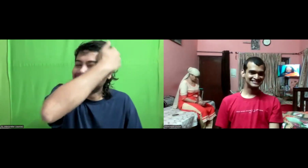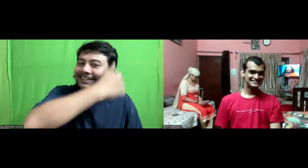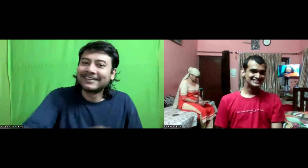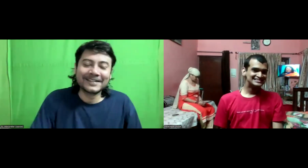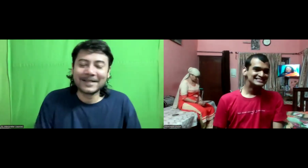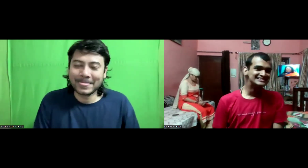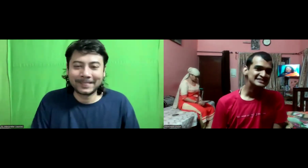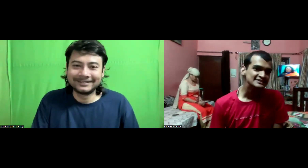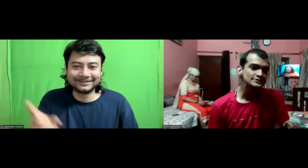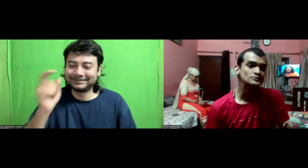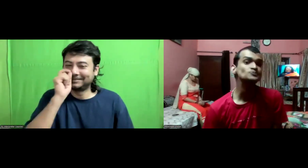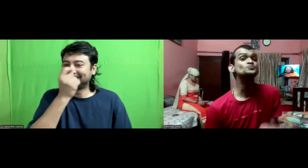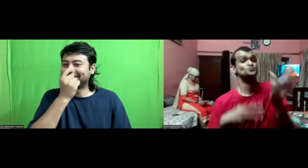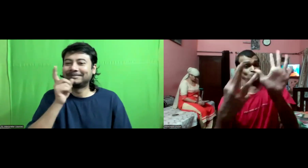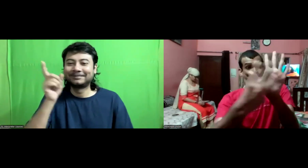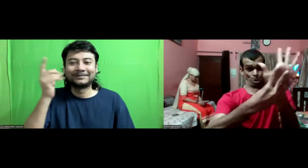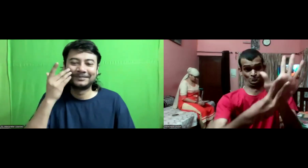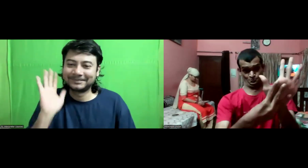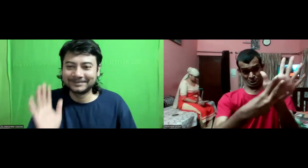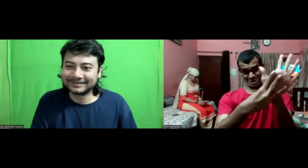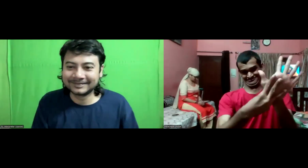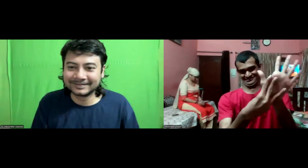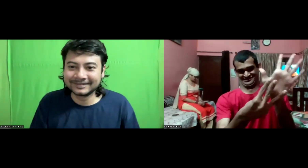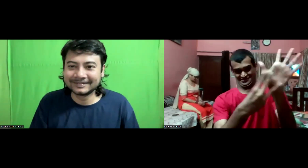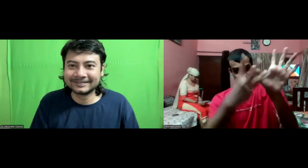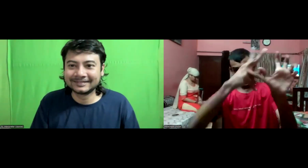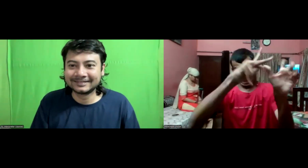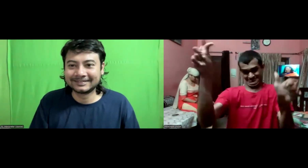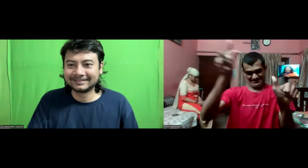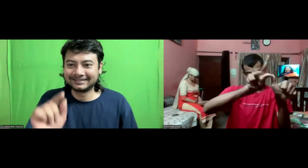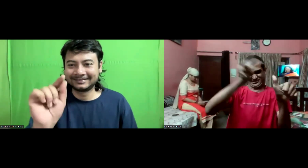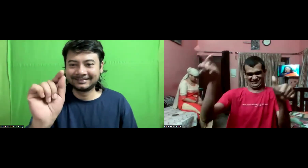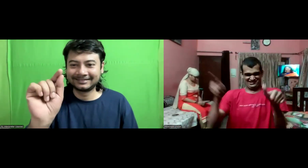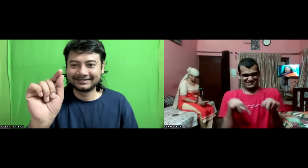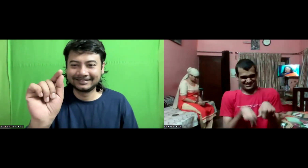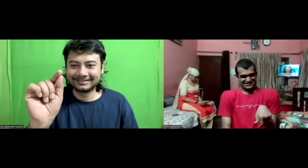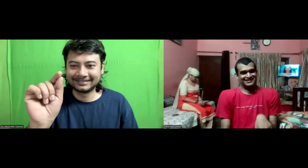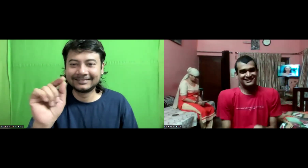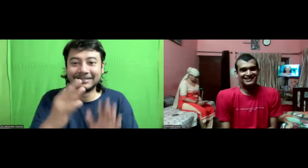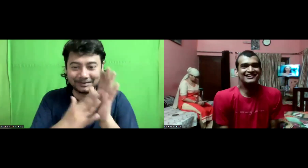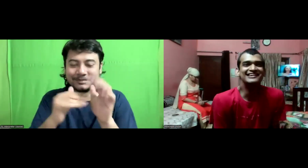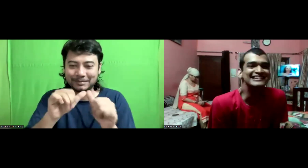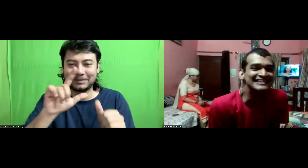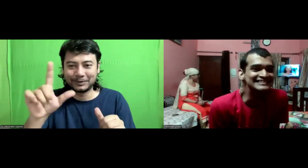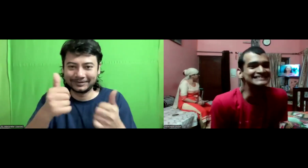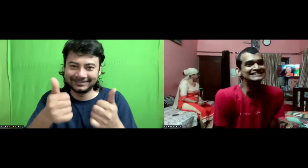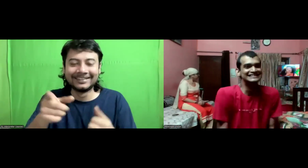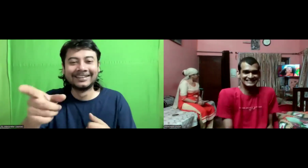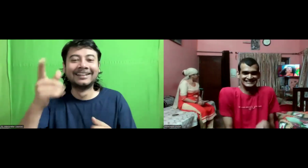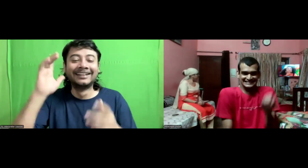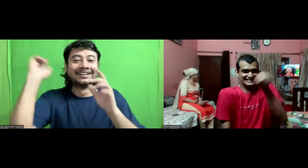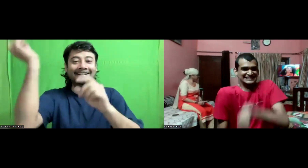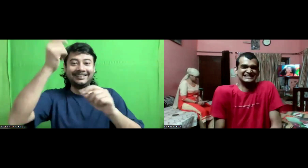No idea. So we can finish this class. Singham story will continue